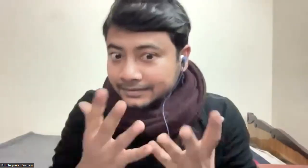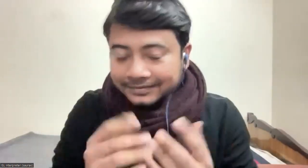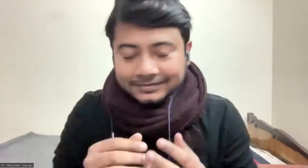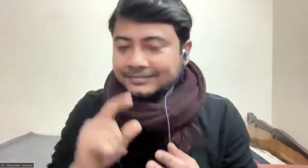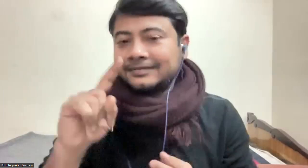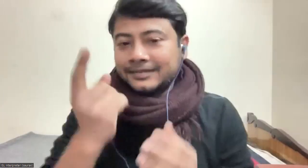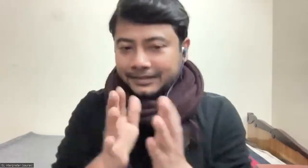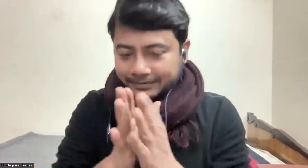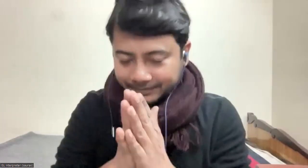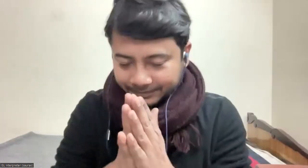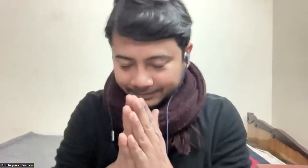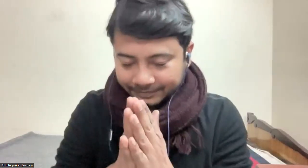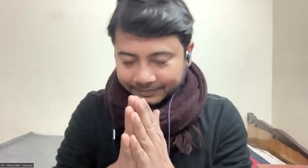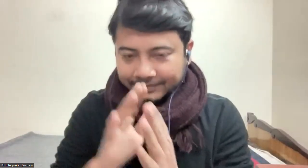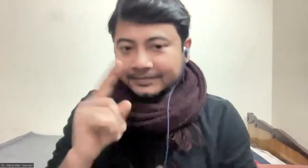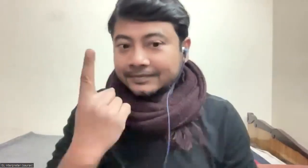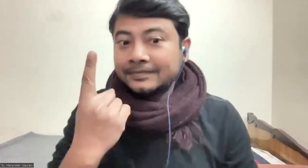with Srila Prabhupada.